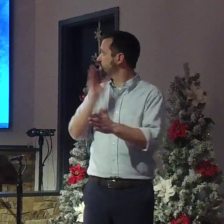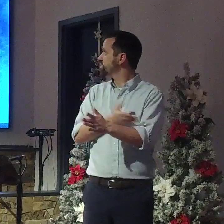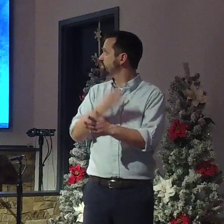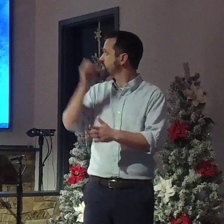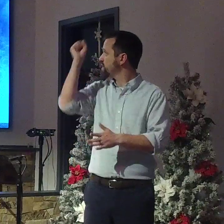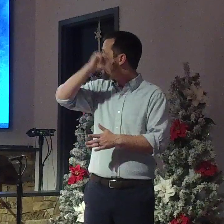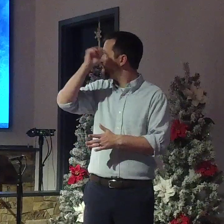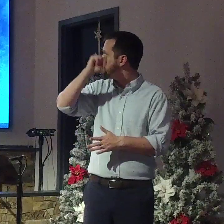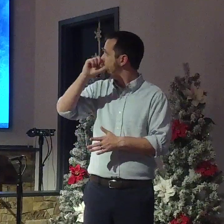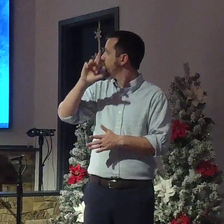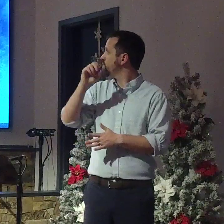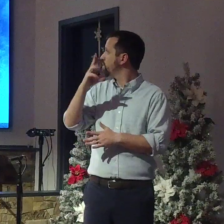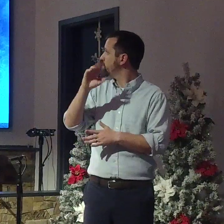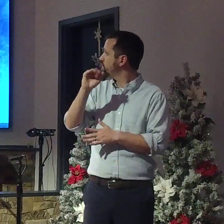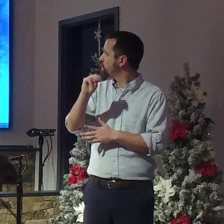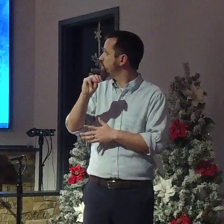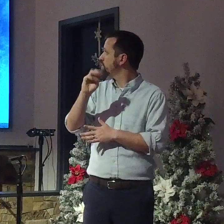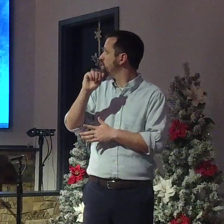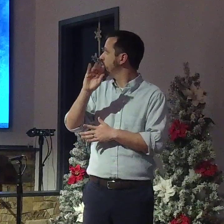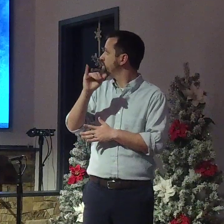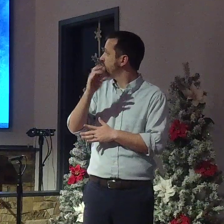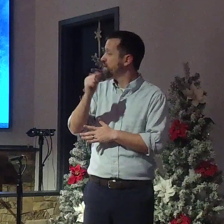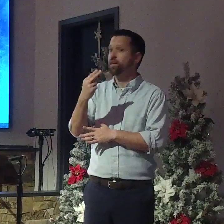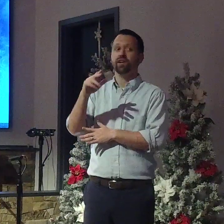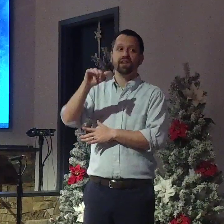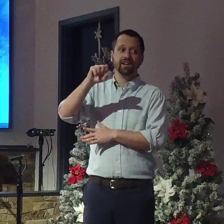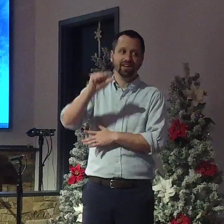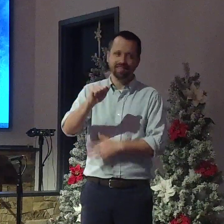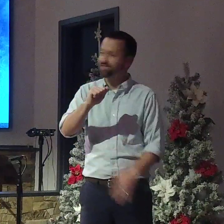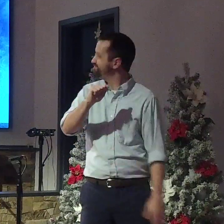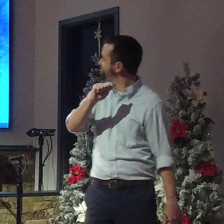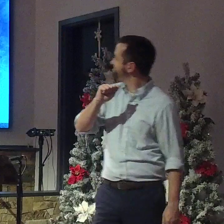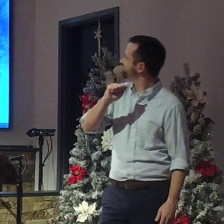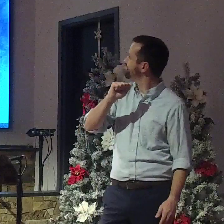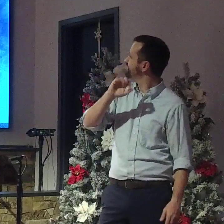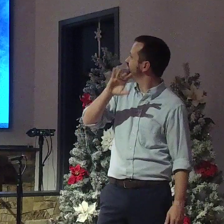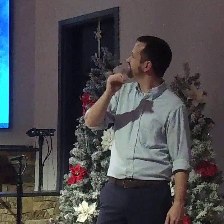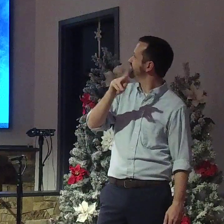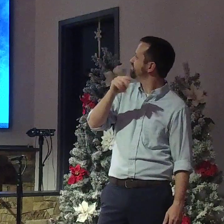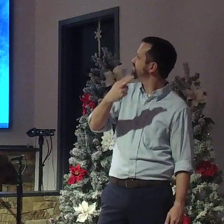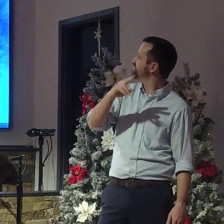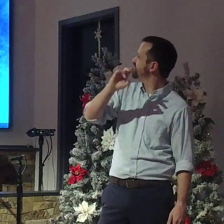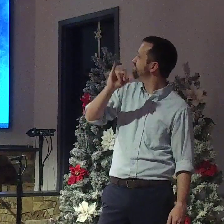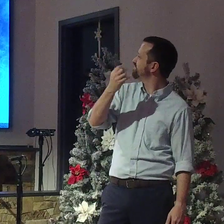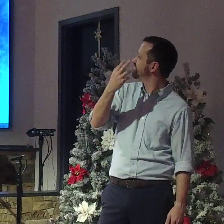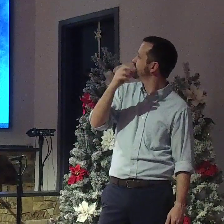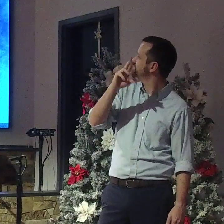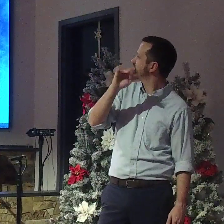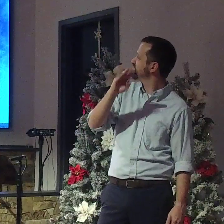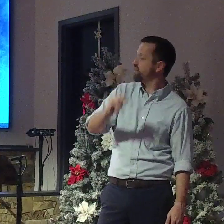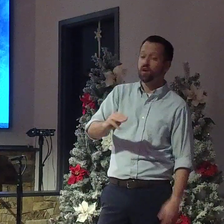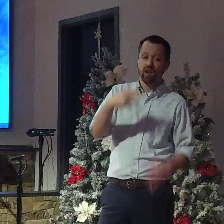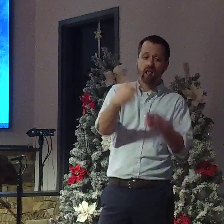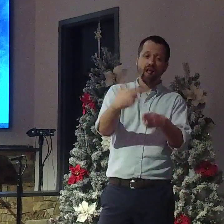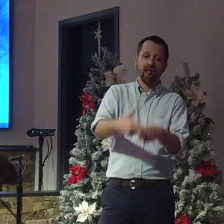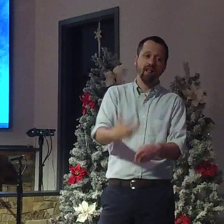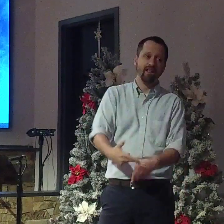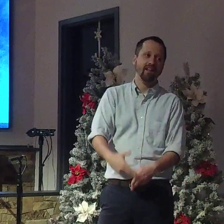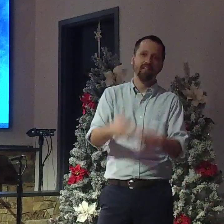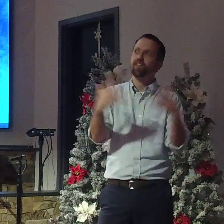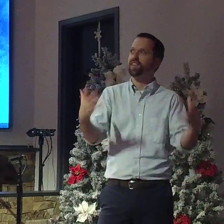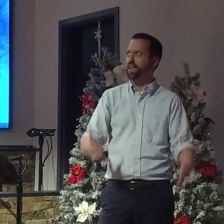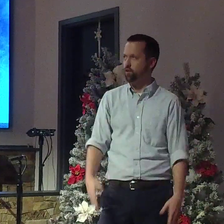back then, they didn't have anything like Ancestry.com. But they kept pretty good records. The Bible is